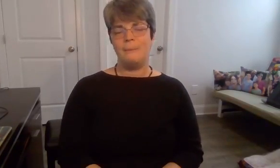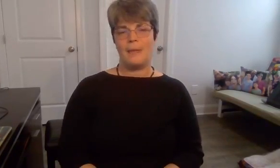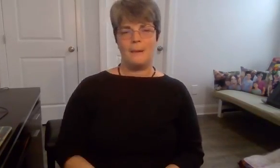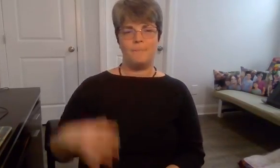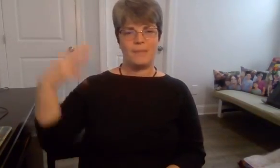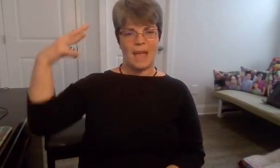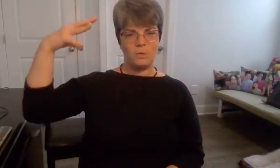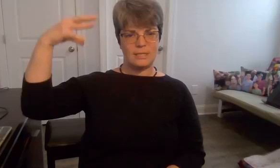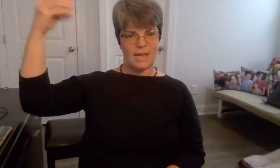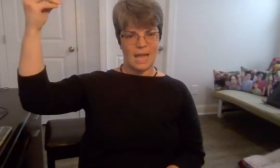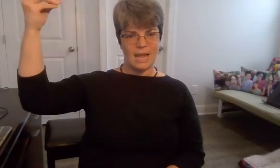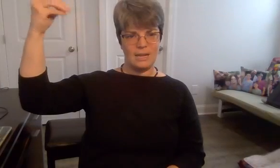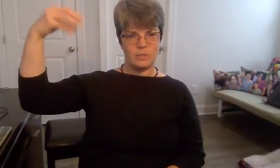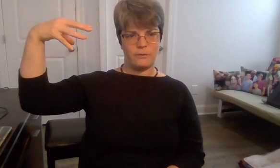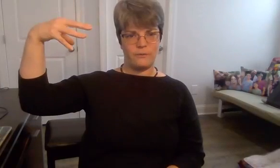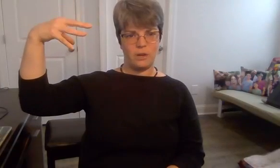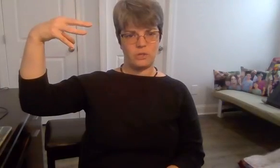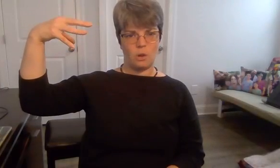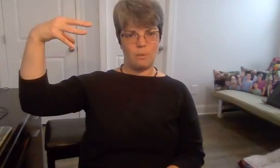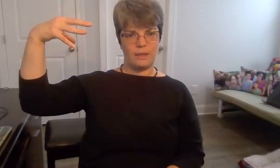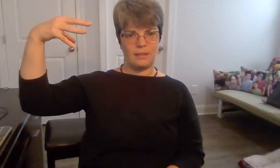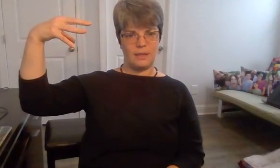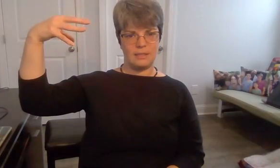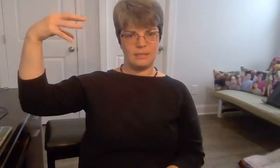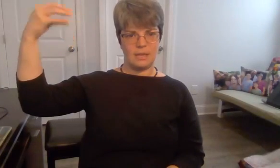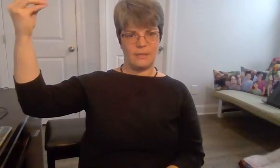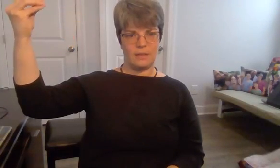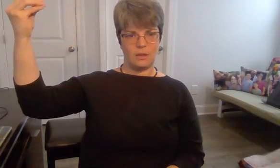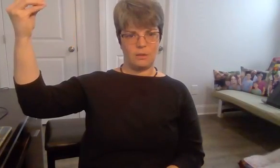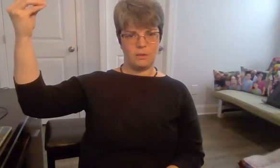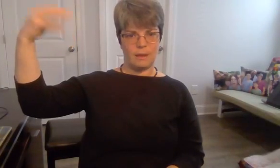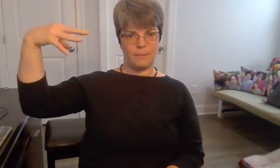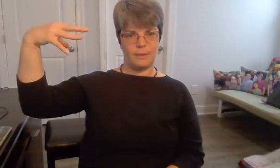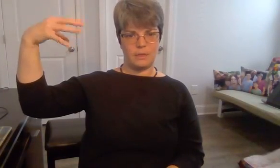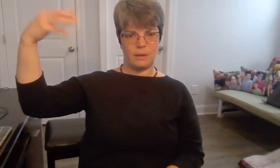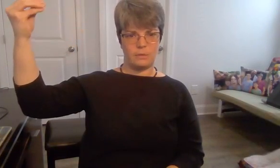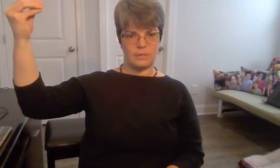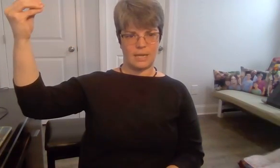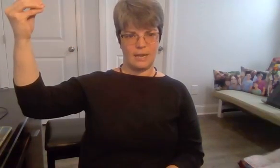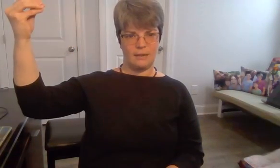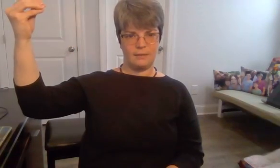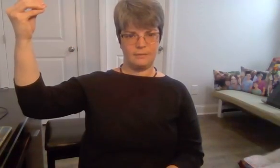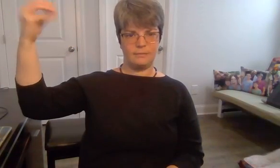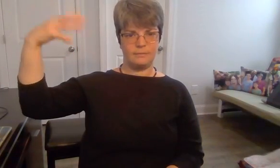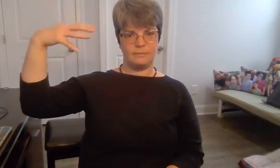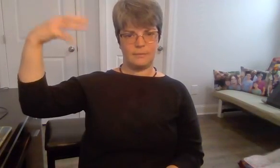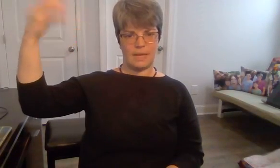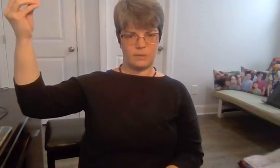out. Outside, so if your fingers are open like this, and then you close them up. So outside,